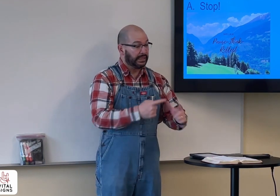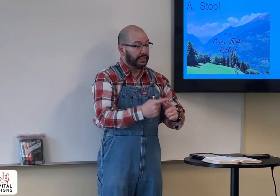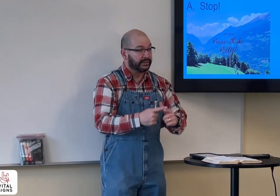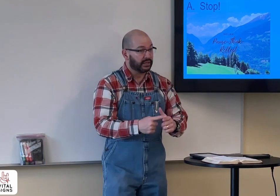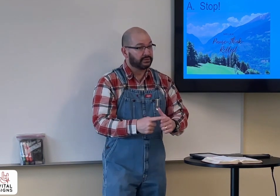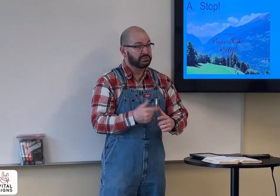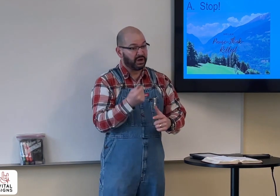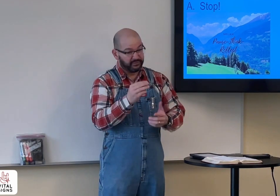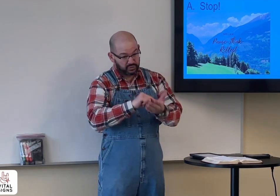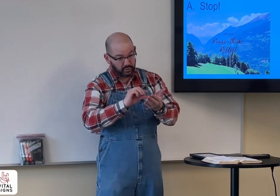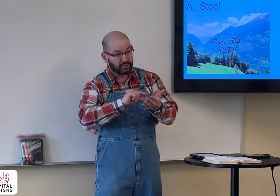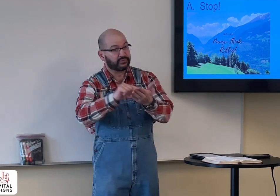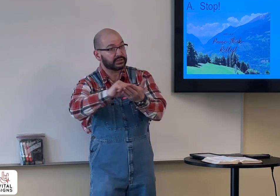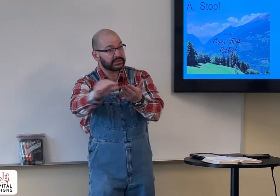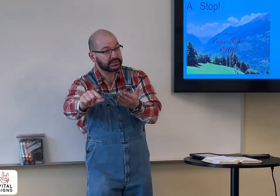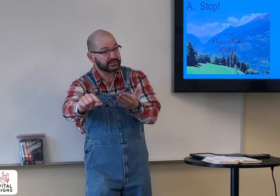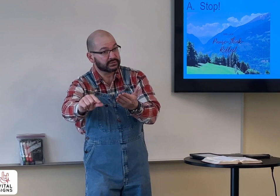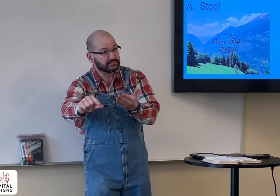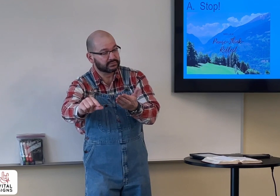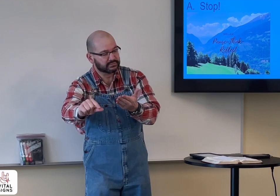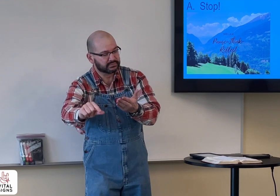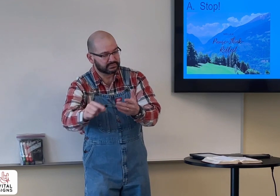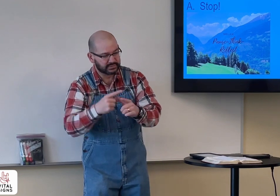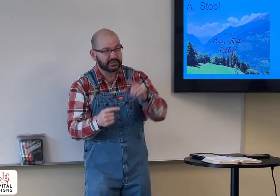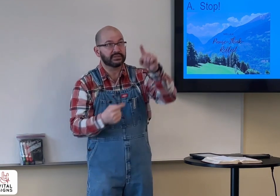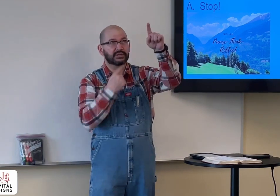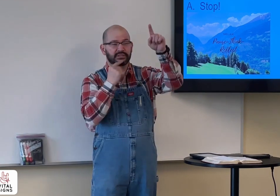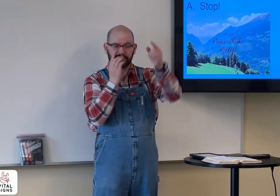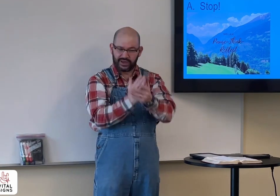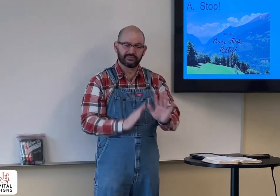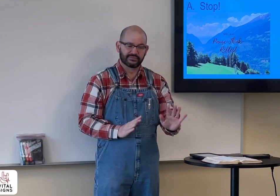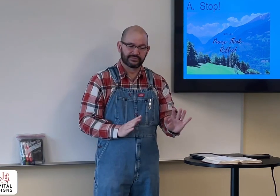And then a few more verses, he says,